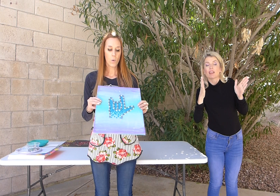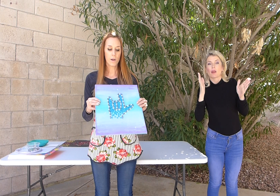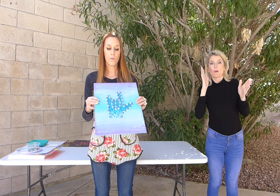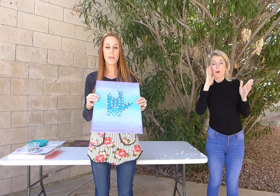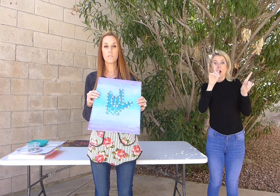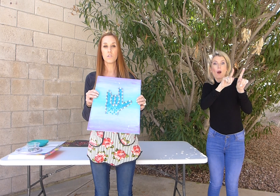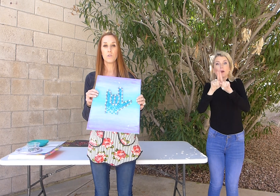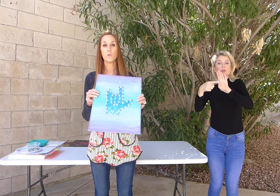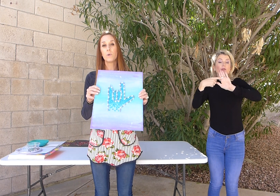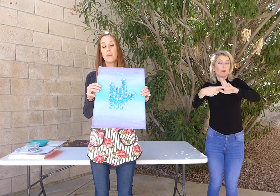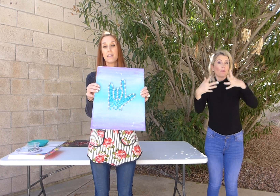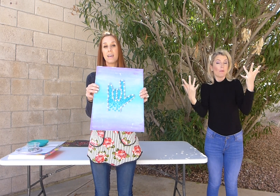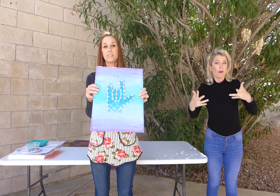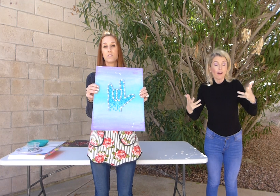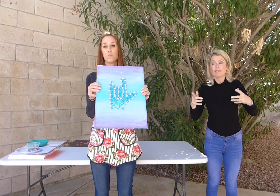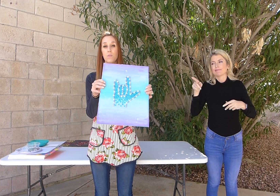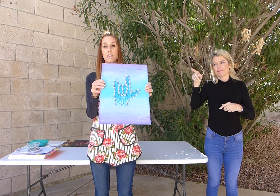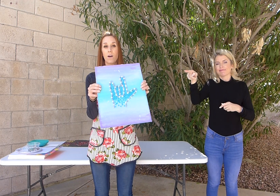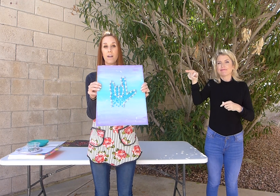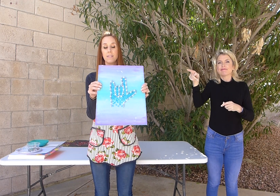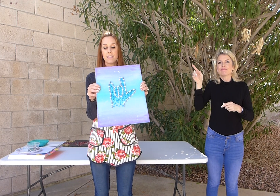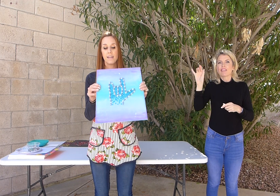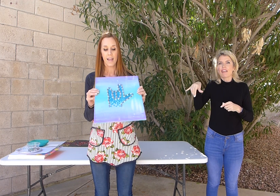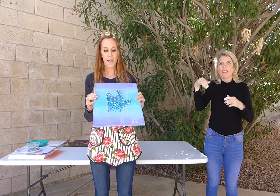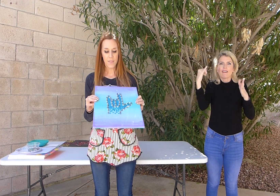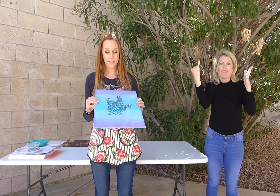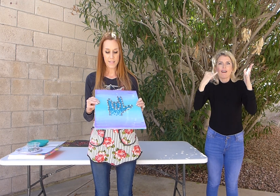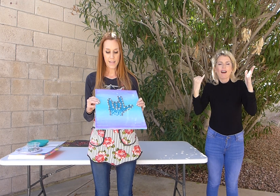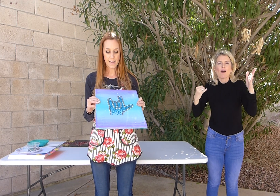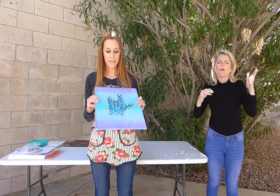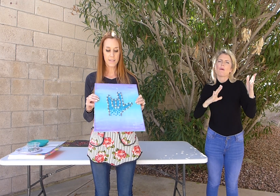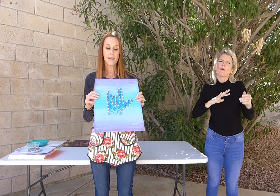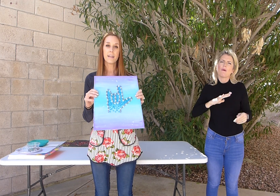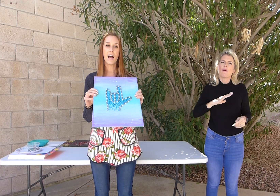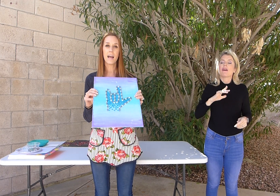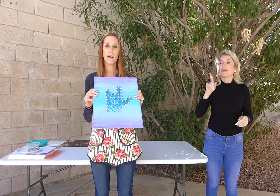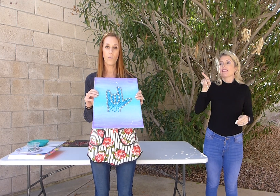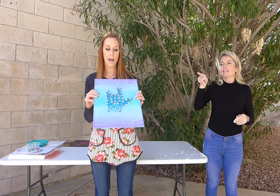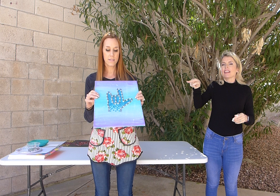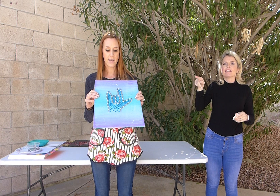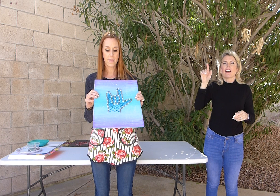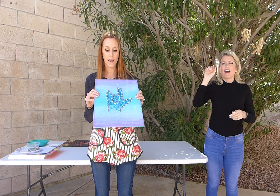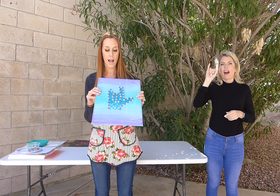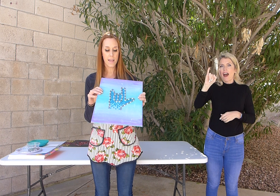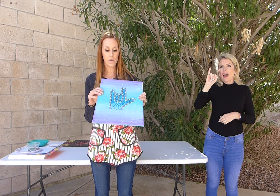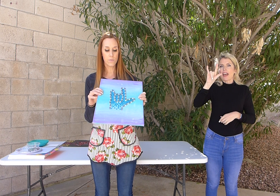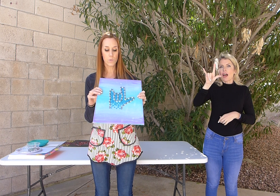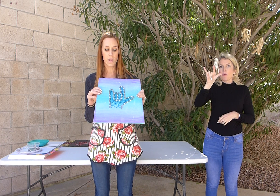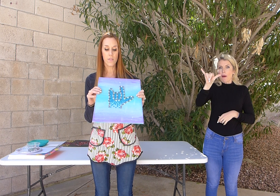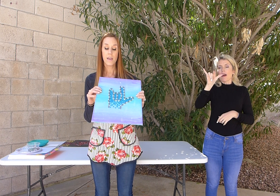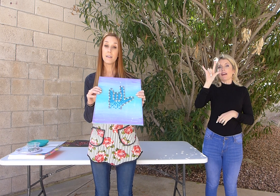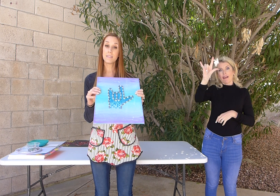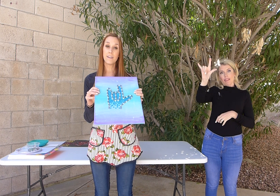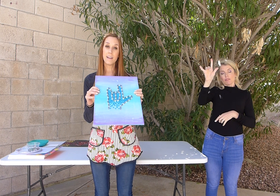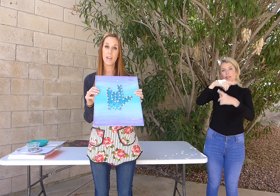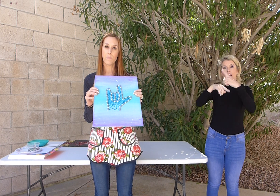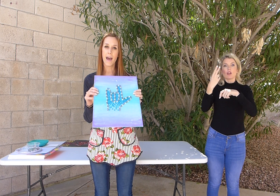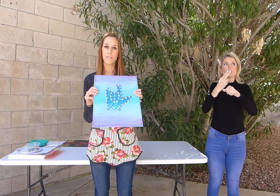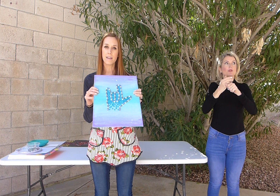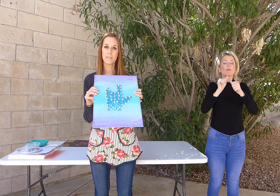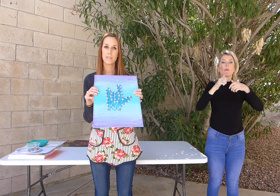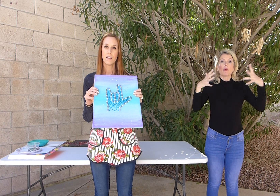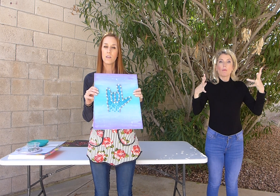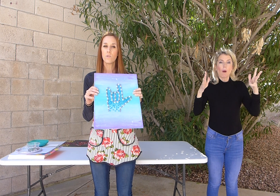eventually we're going to get to this art, and this is an ILY sign that I used with his hearing